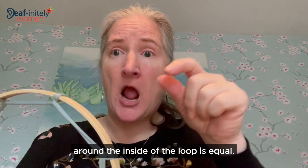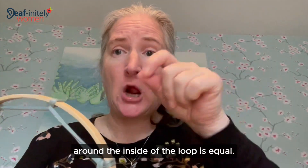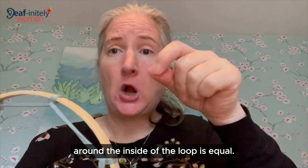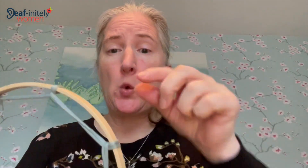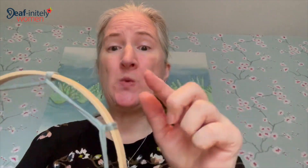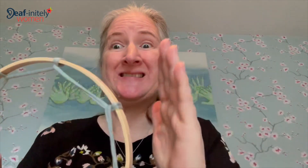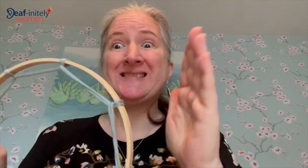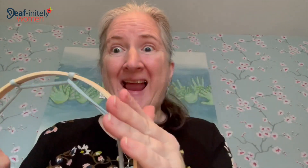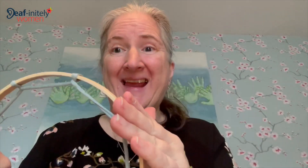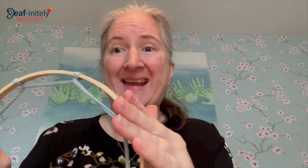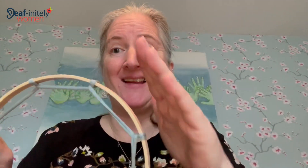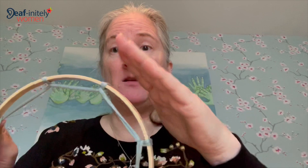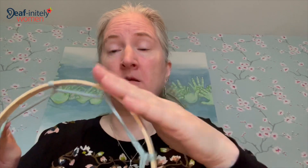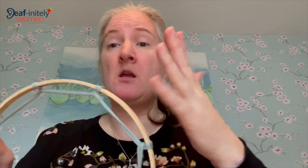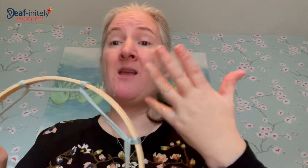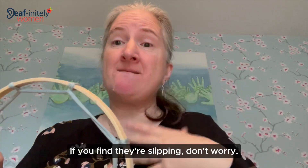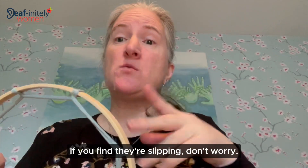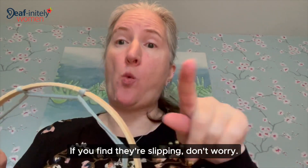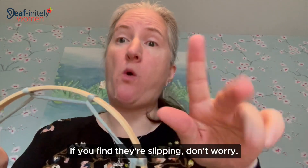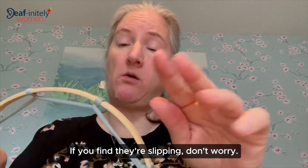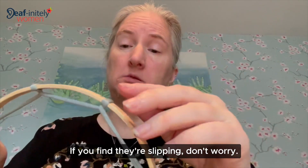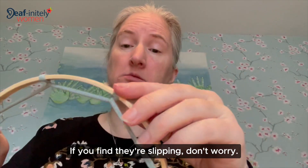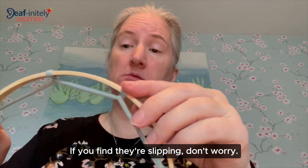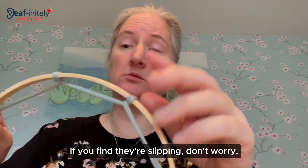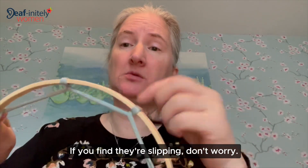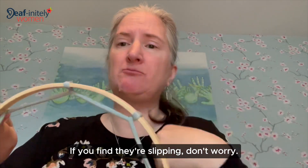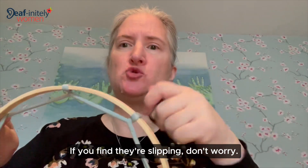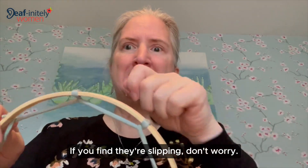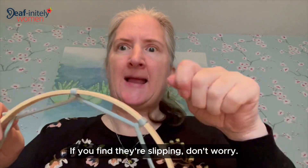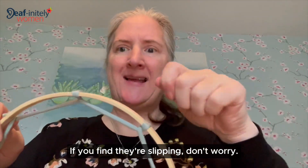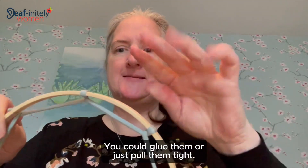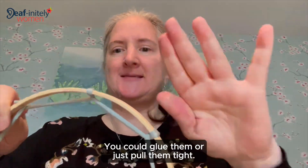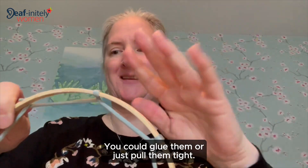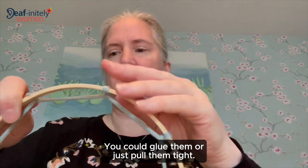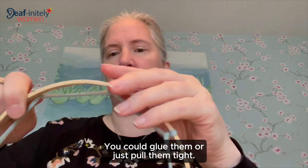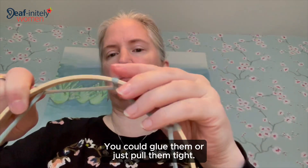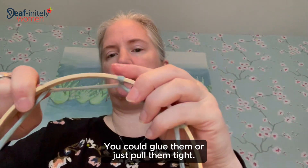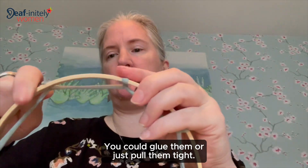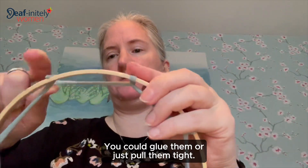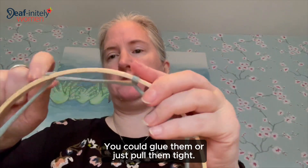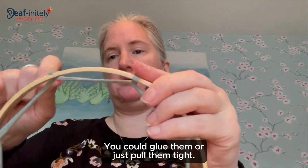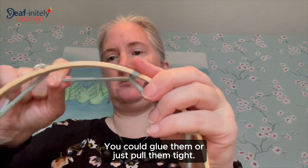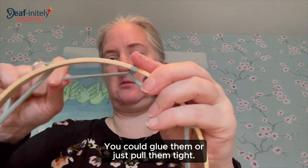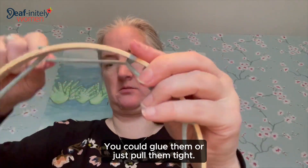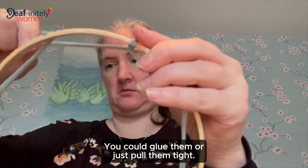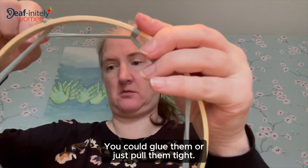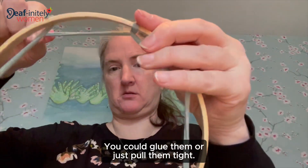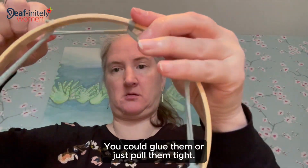equal. If you find they're slipping, don't worry, you could glue them or just pull them